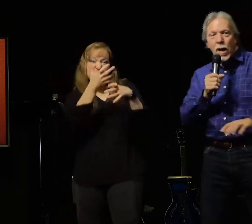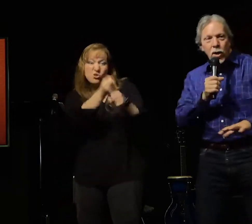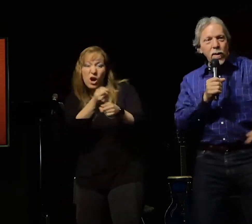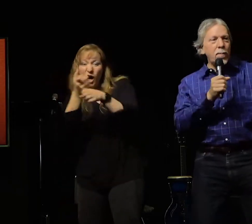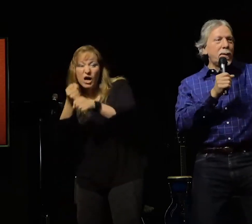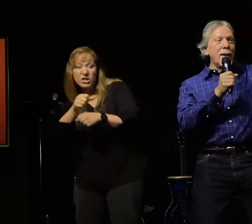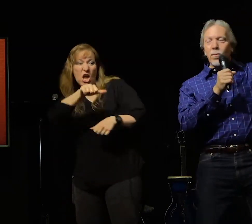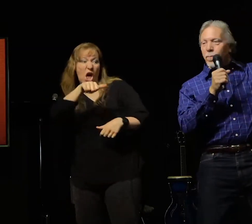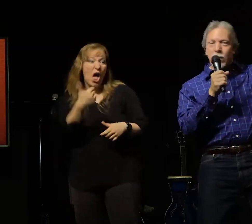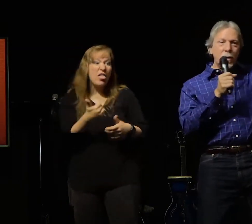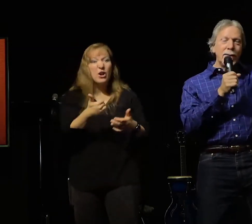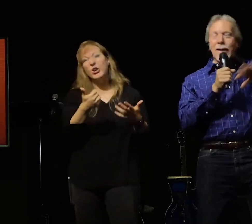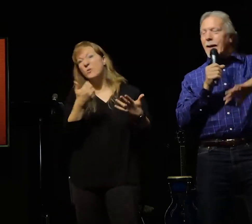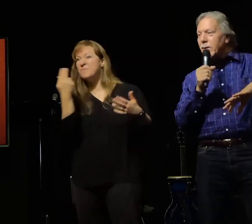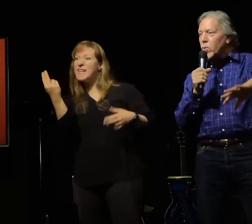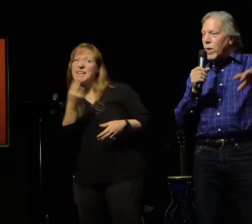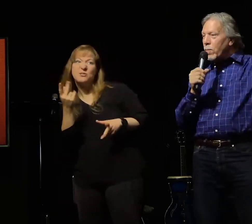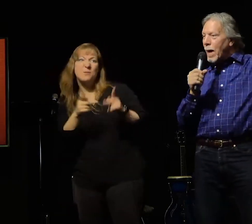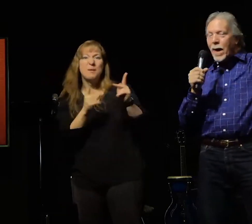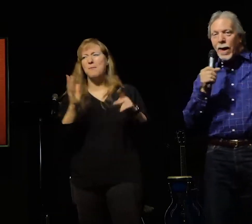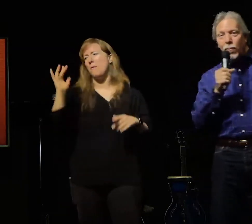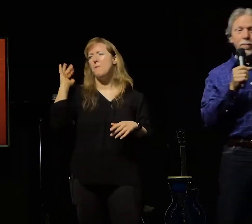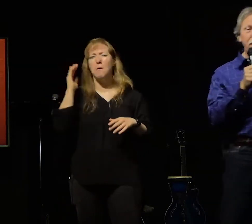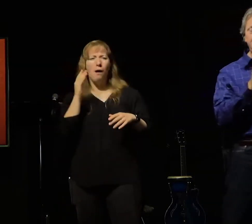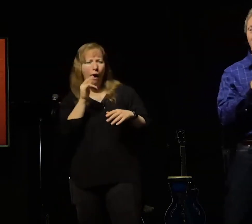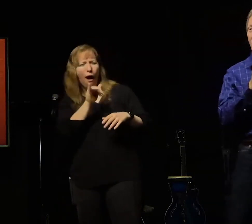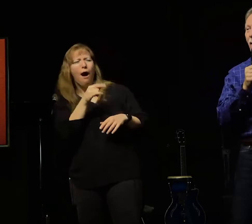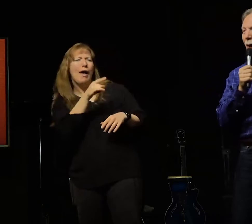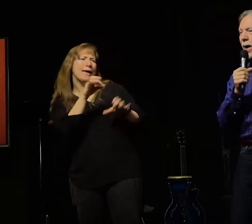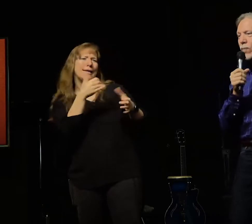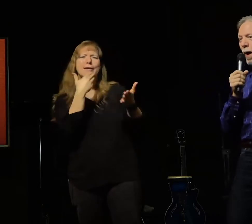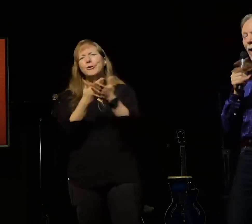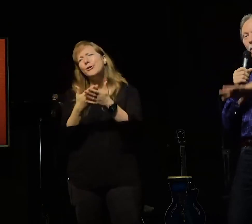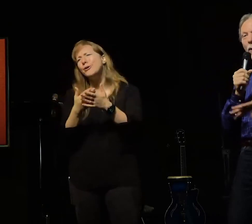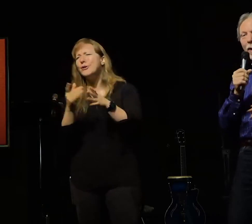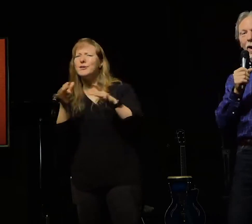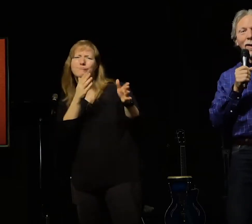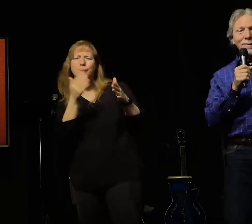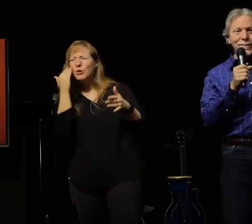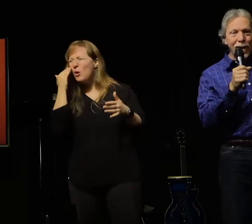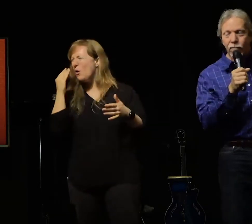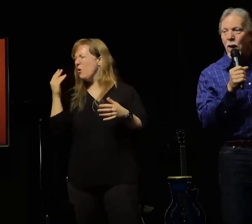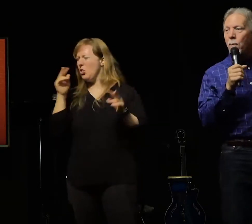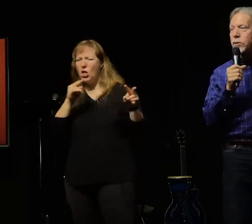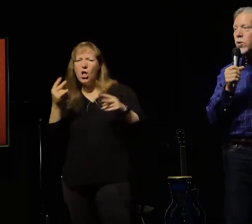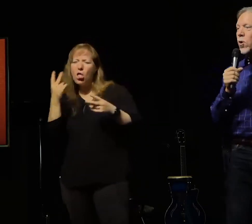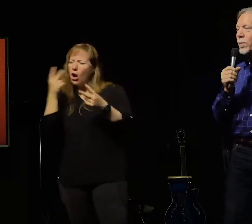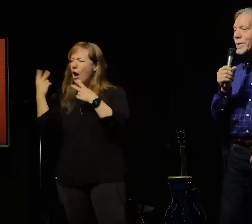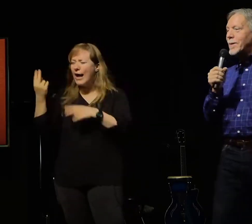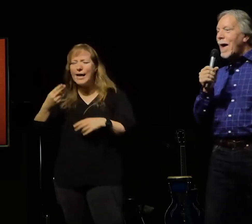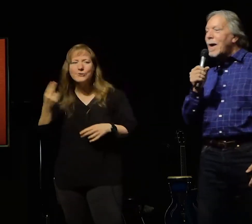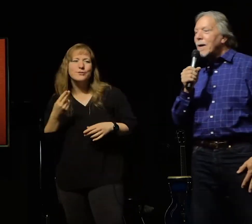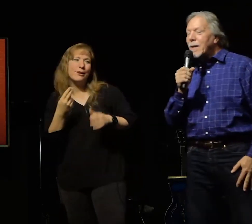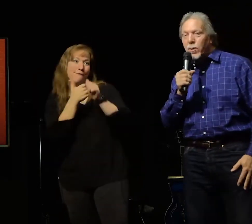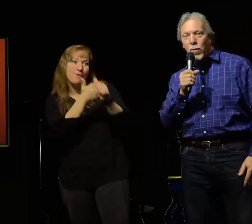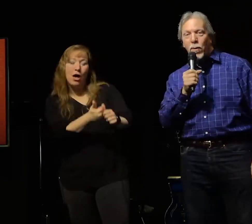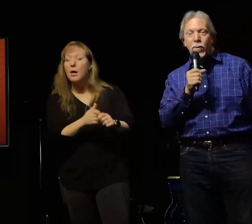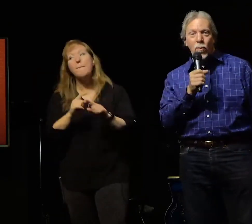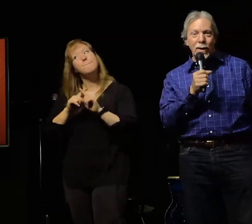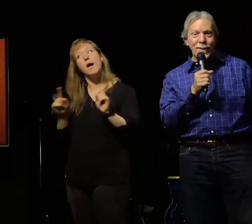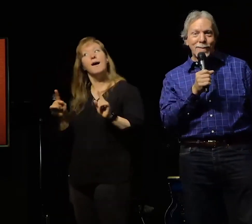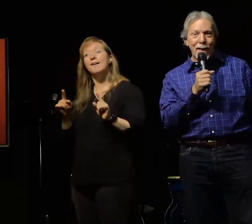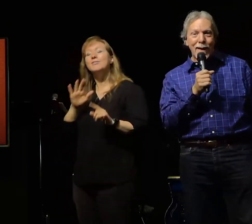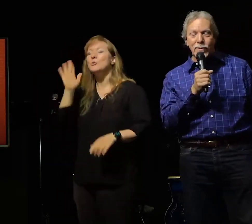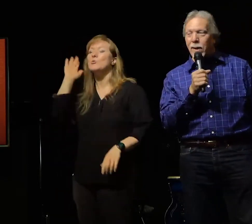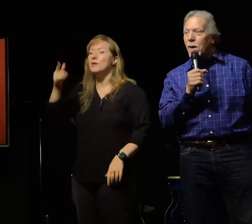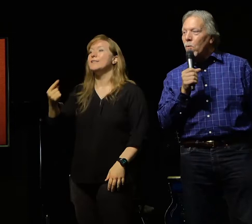were did good deeds and went about helping people and had a following and all that stuff. But you're going to be sadly disappointed one